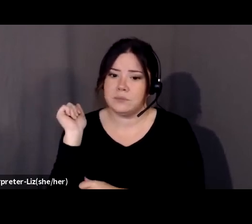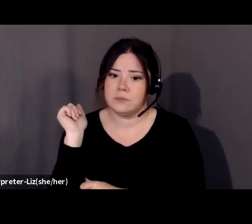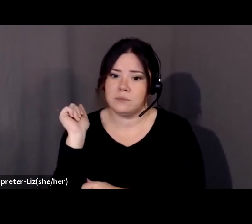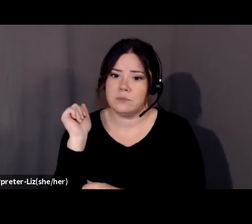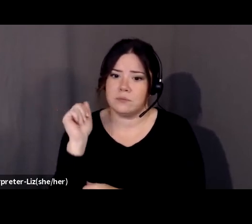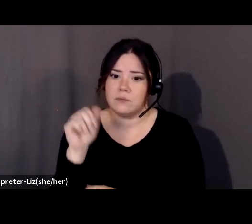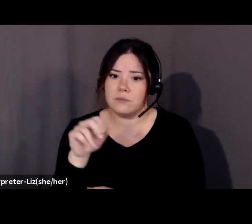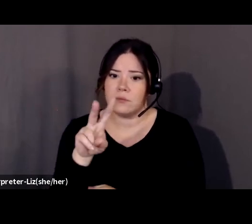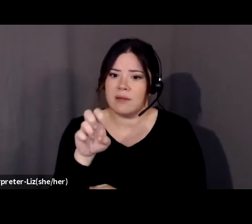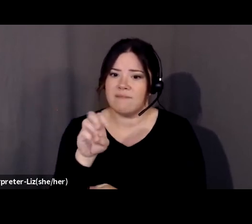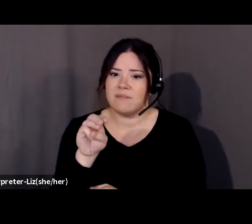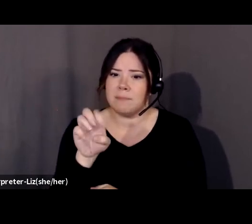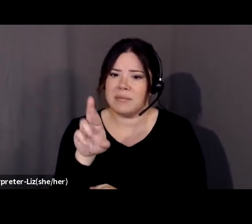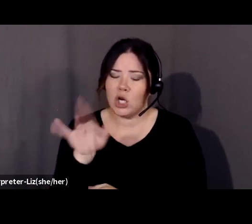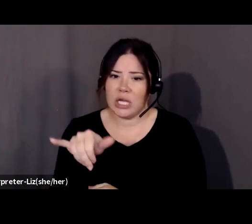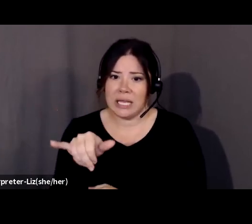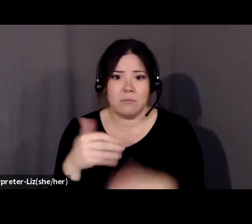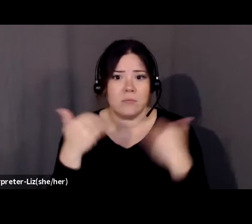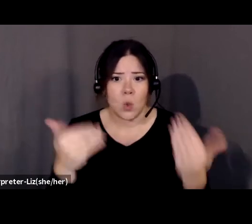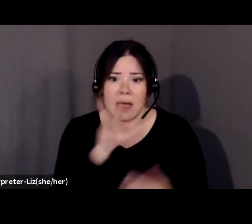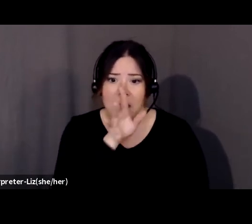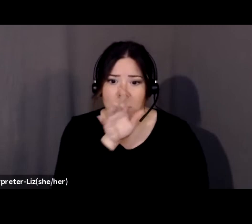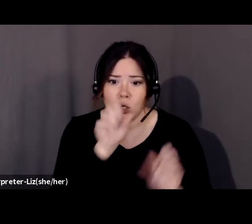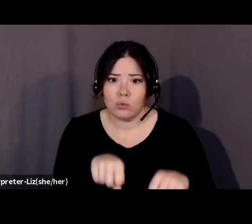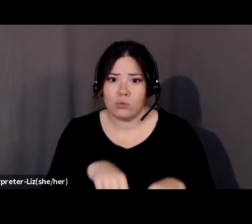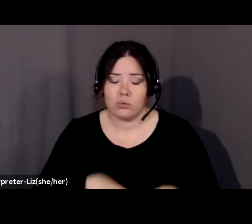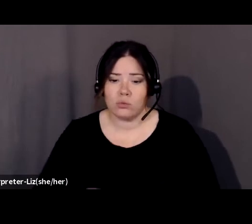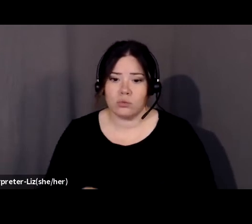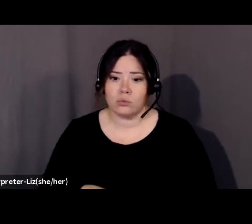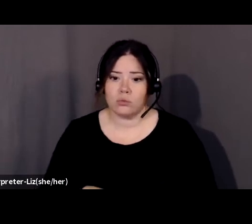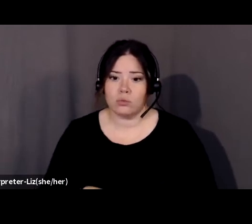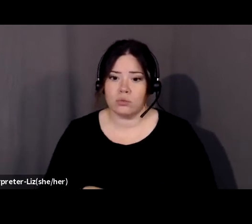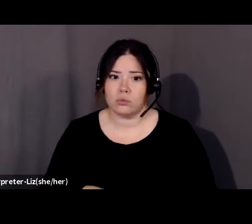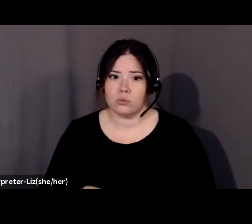Mary, you can go ahead and unmute. Hey, Mary.